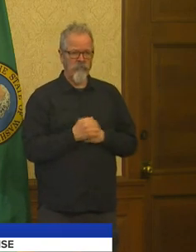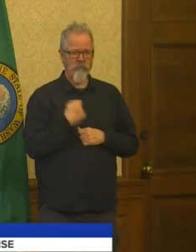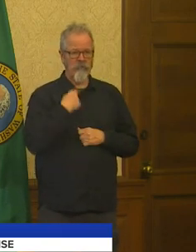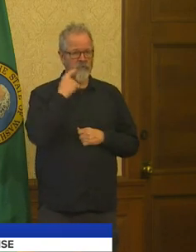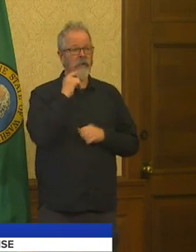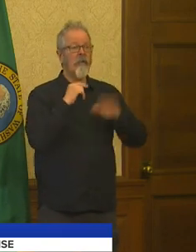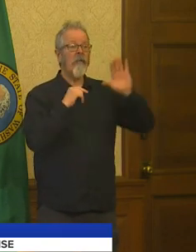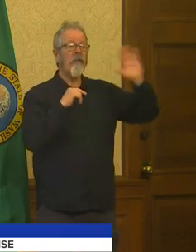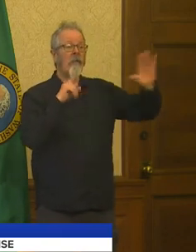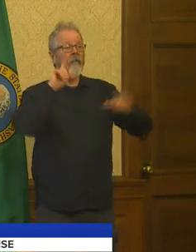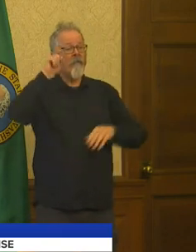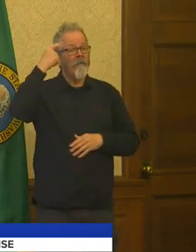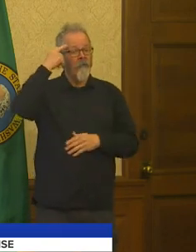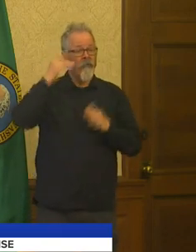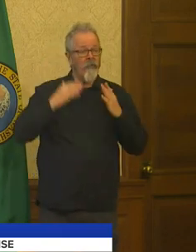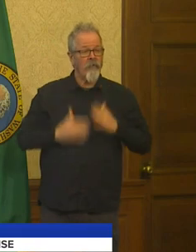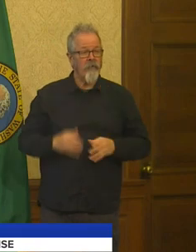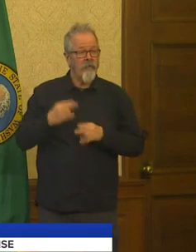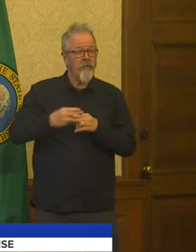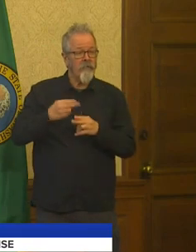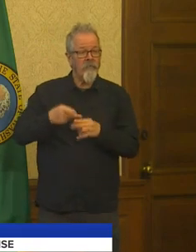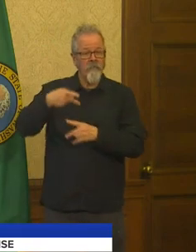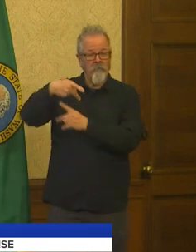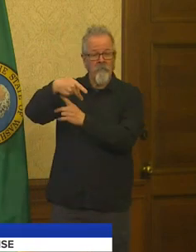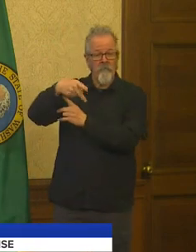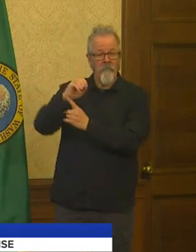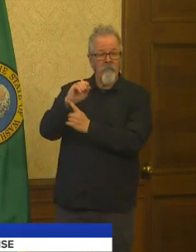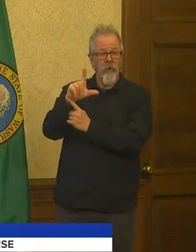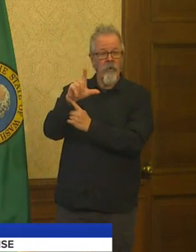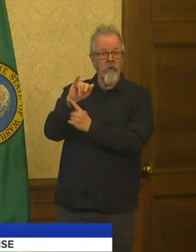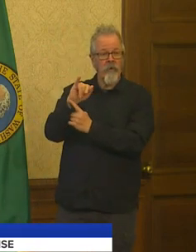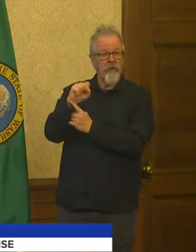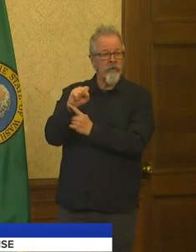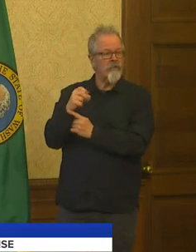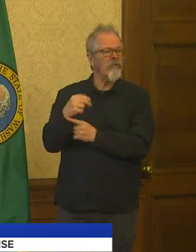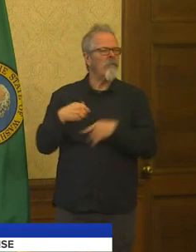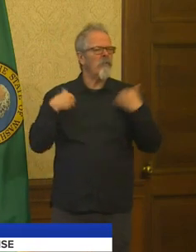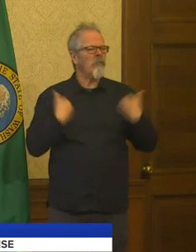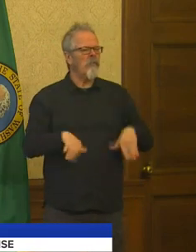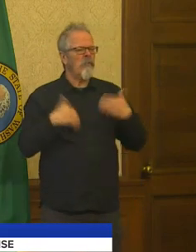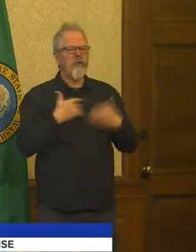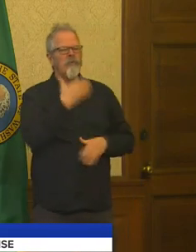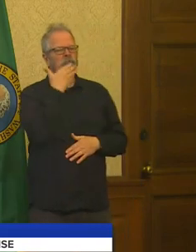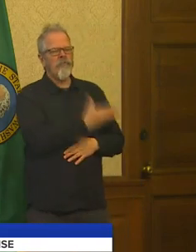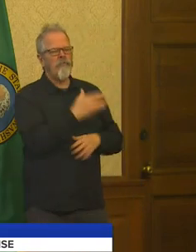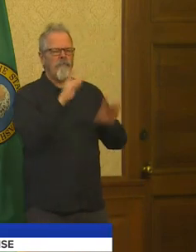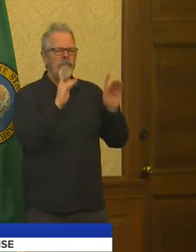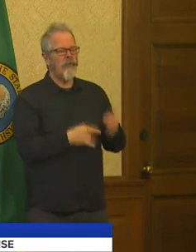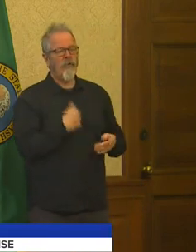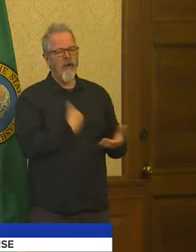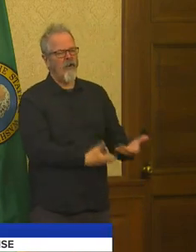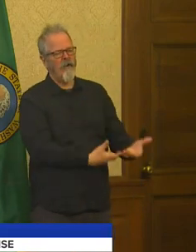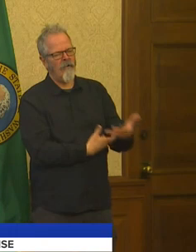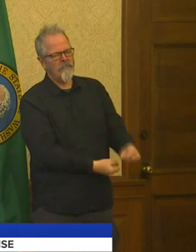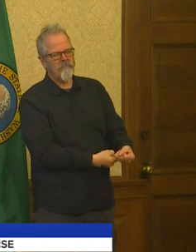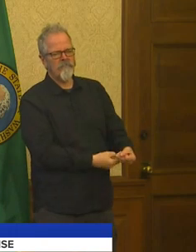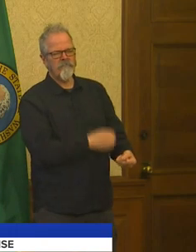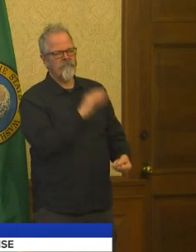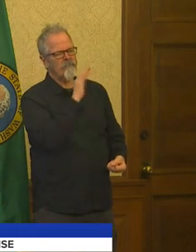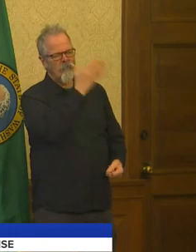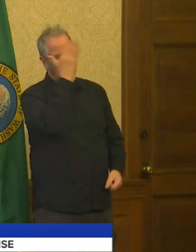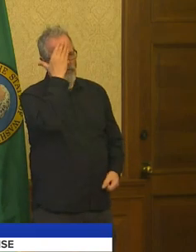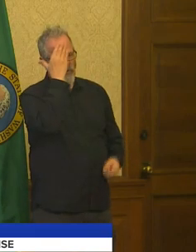The elective surgery, we are trying to come up with a protocol that will allow some